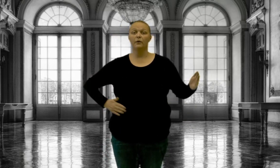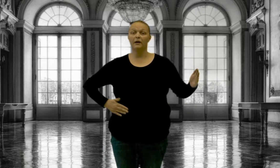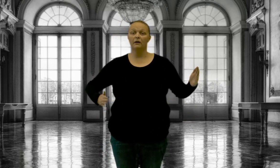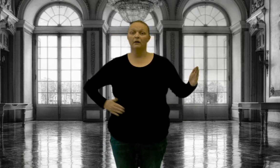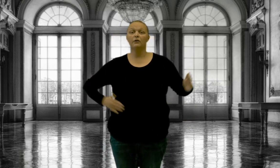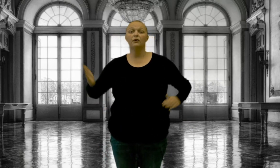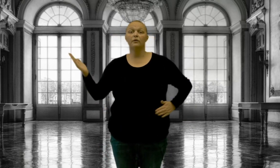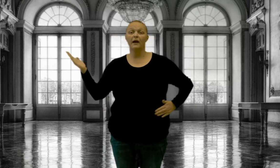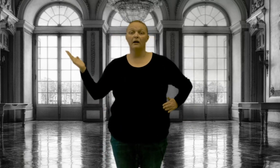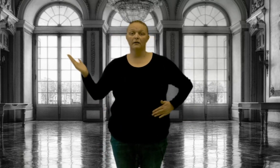here and there.